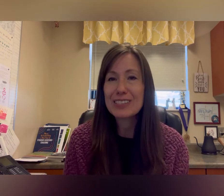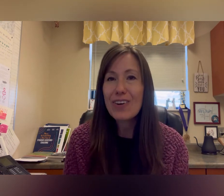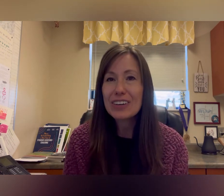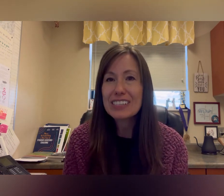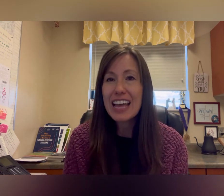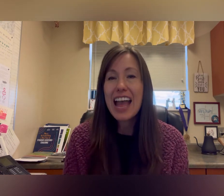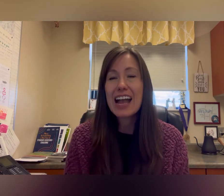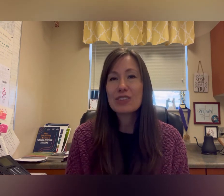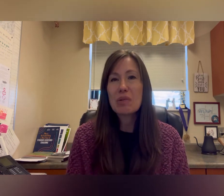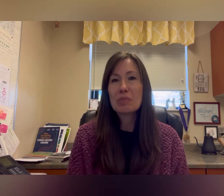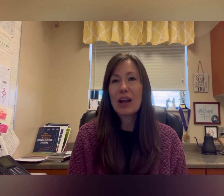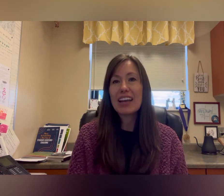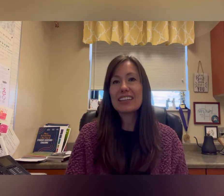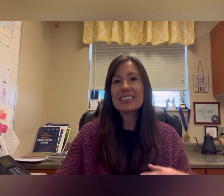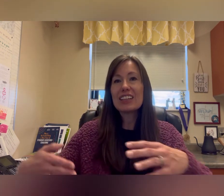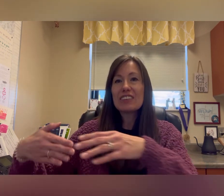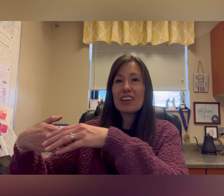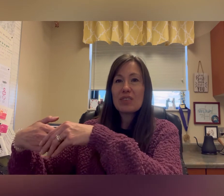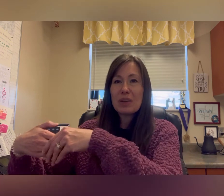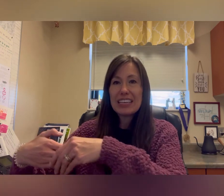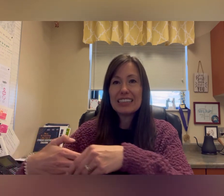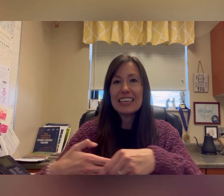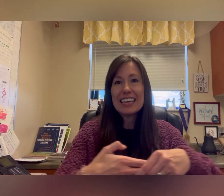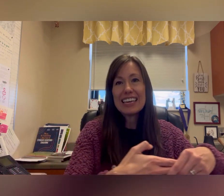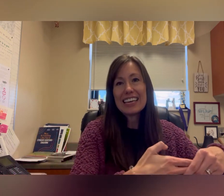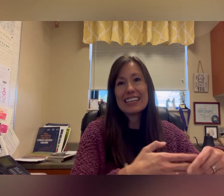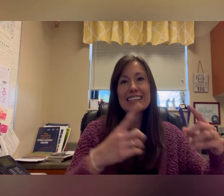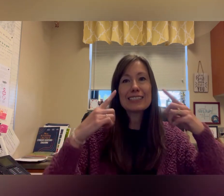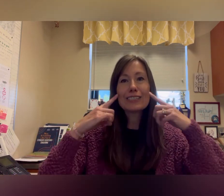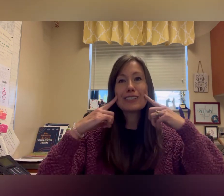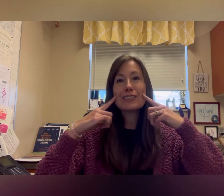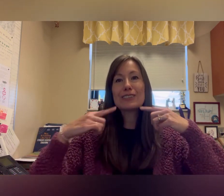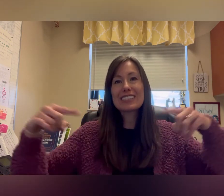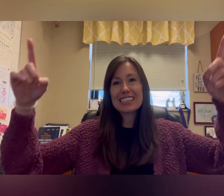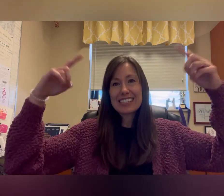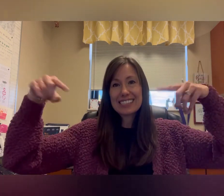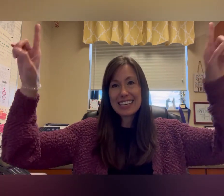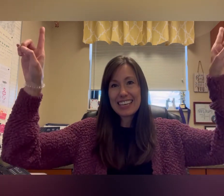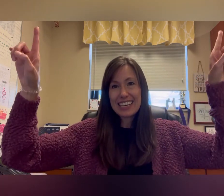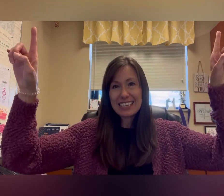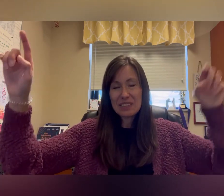yours. And remember, at Annie Sullivan, we lead to succeed.